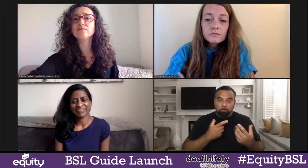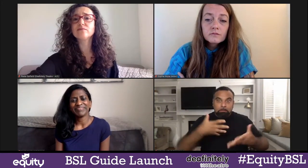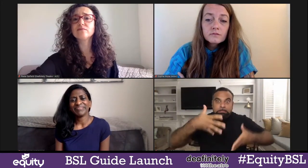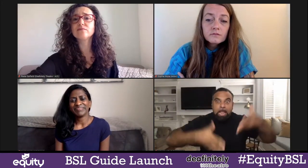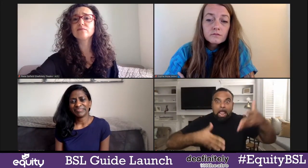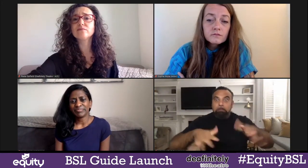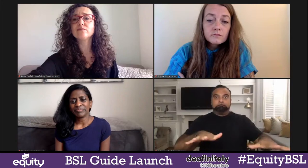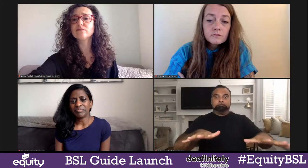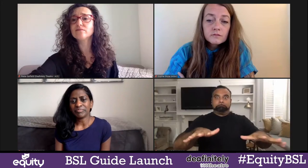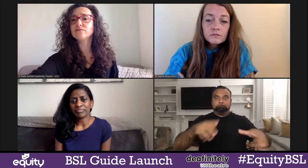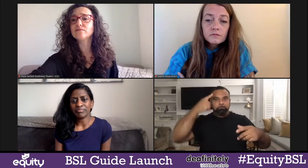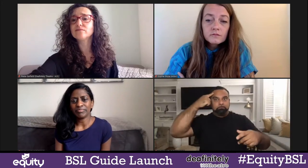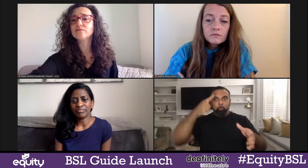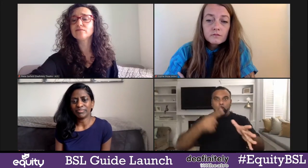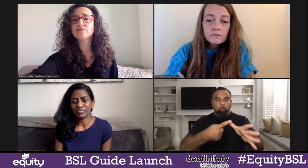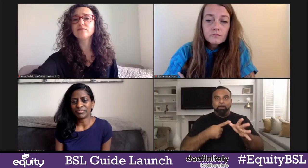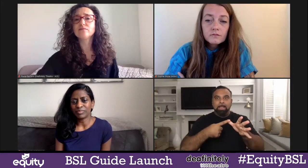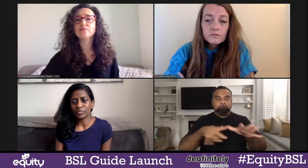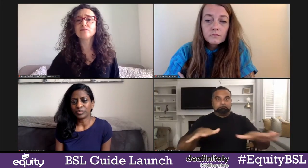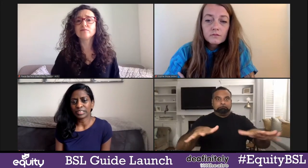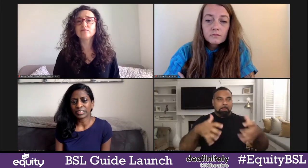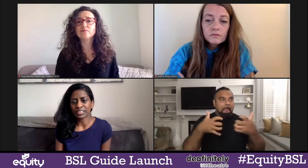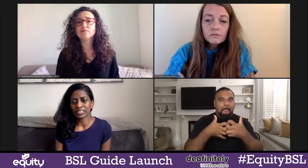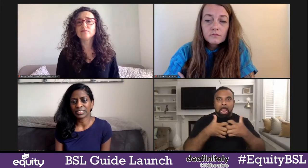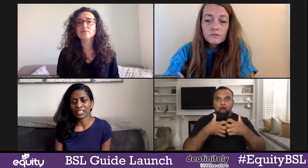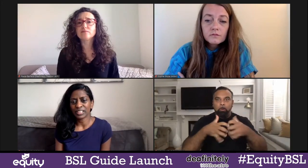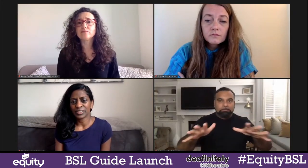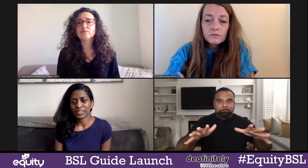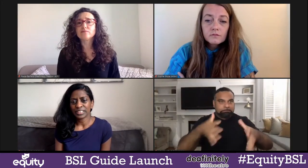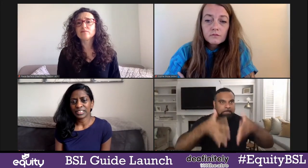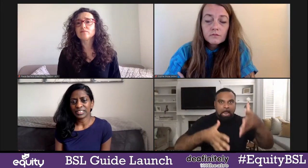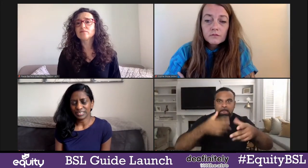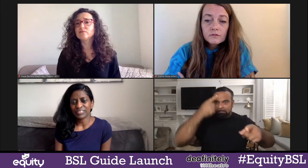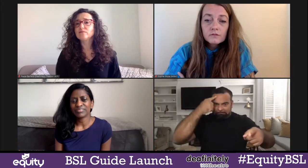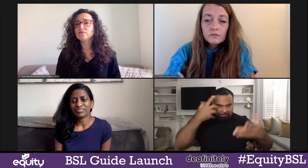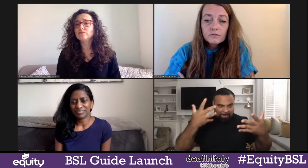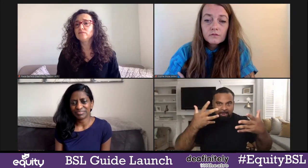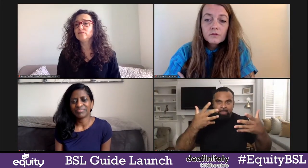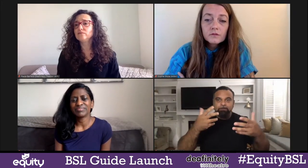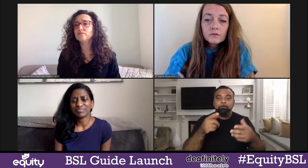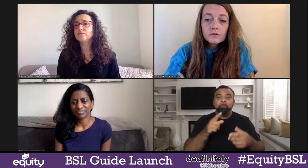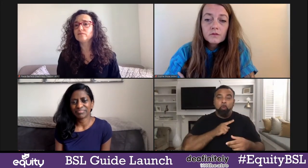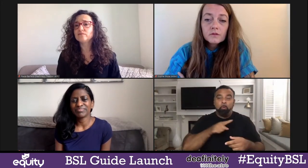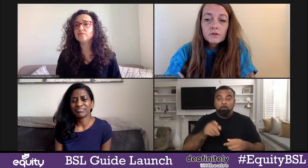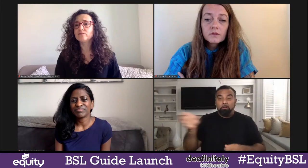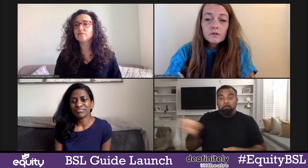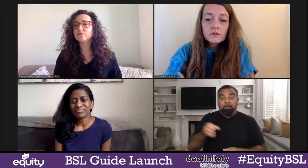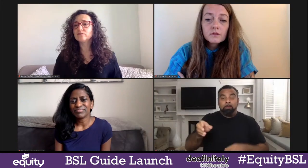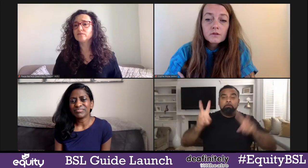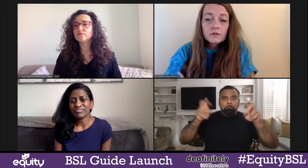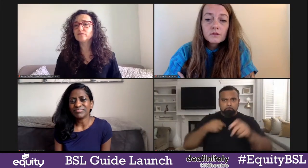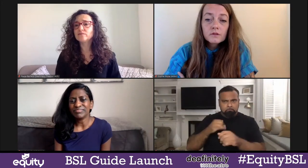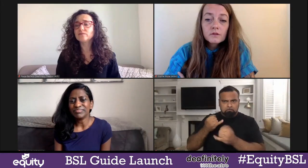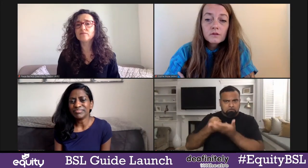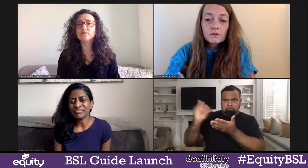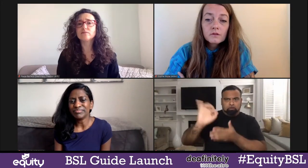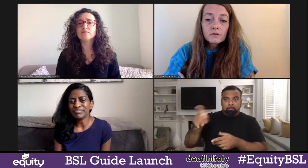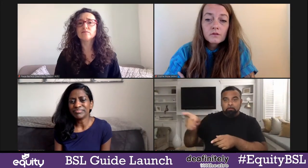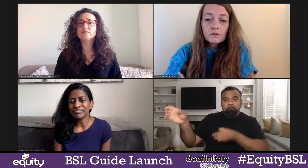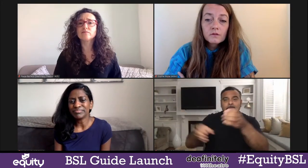are nervous of using deaf actors, and they're nervous of sign language and how sign language will work. And I'm